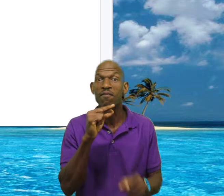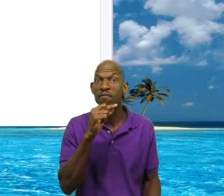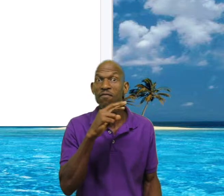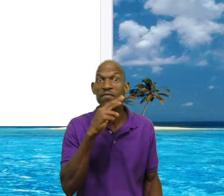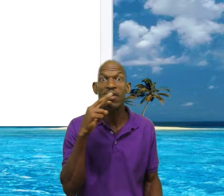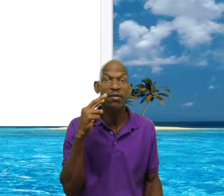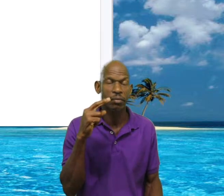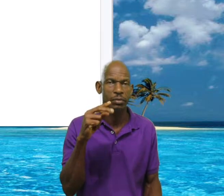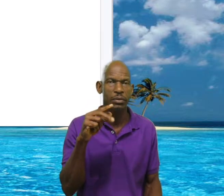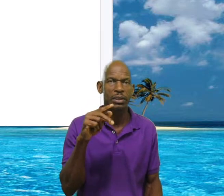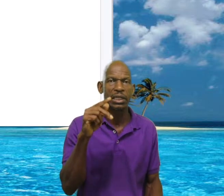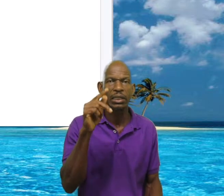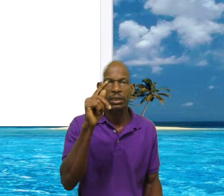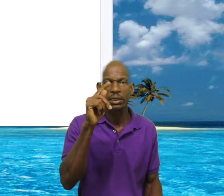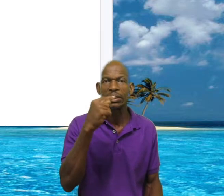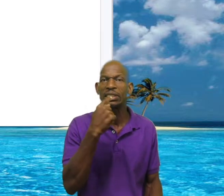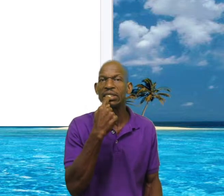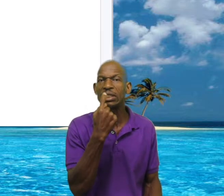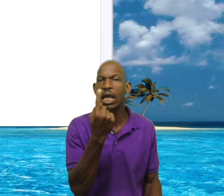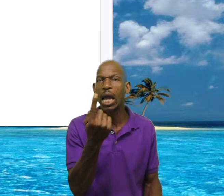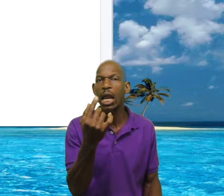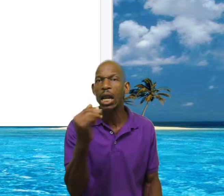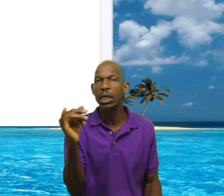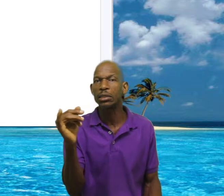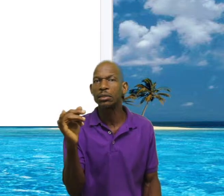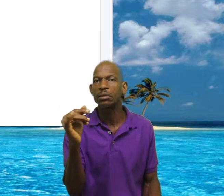which is SL for sign language, and English.